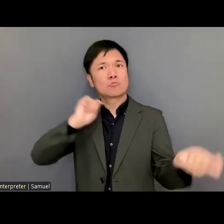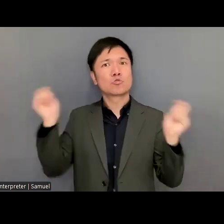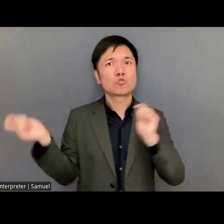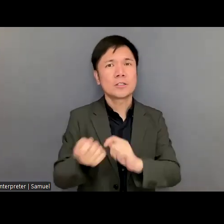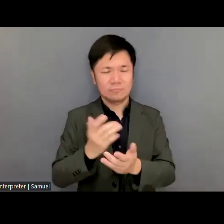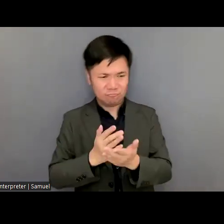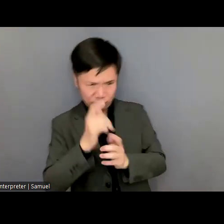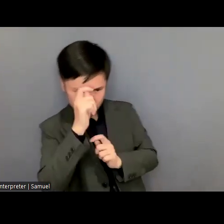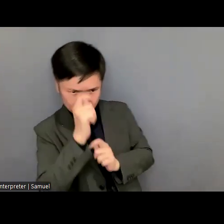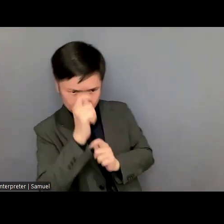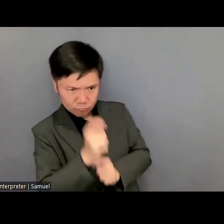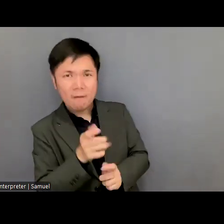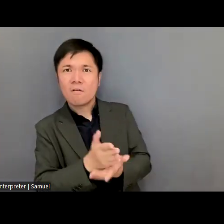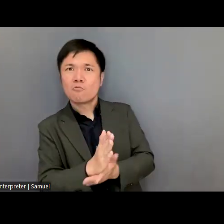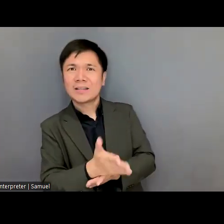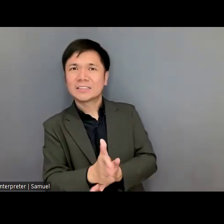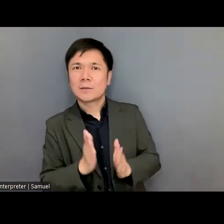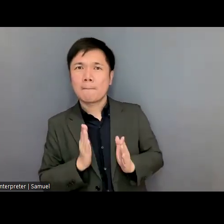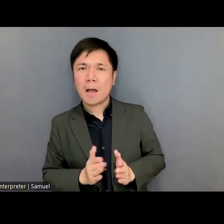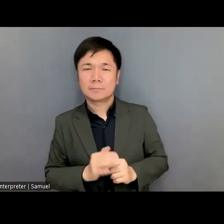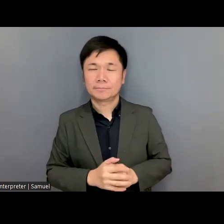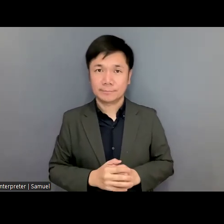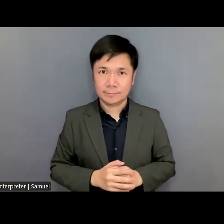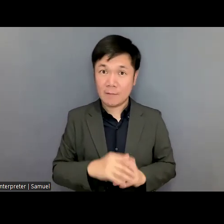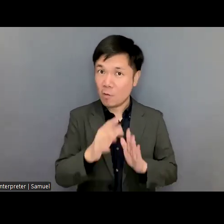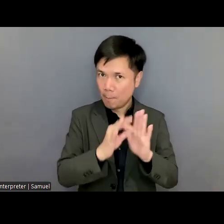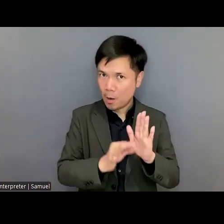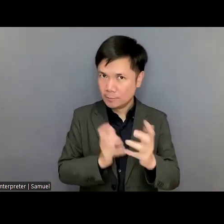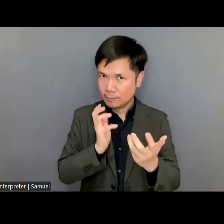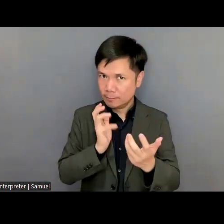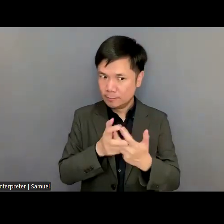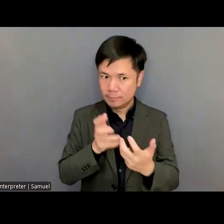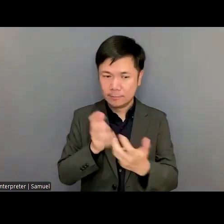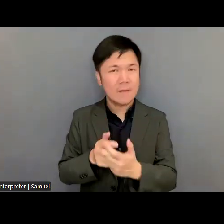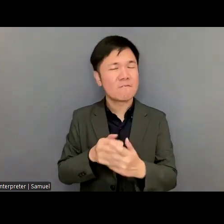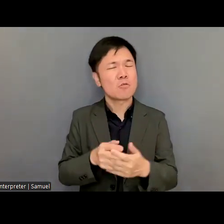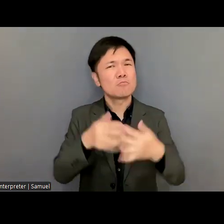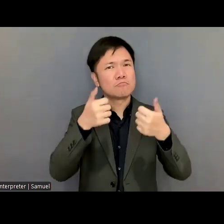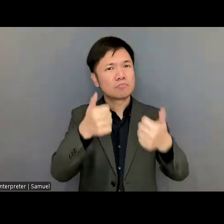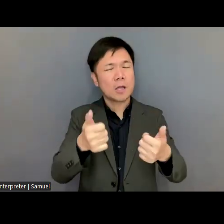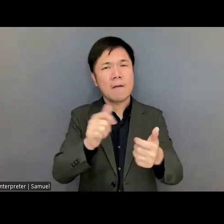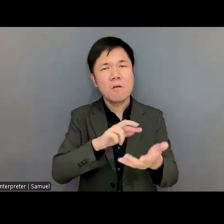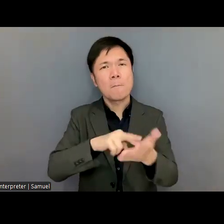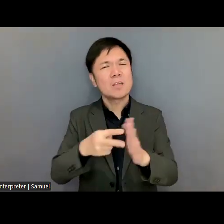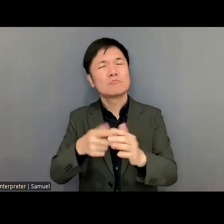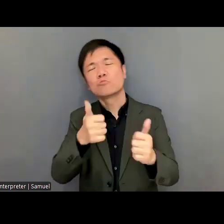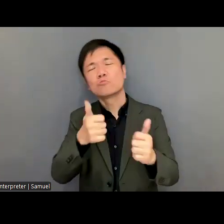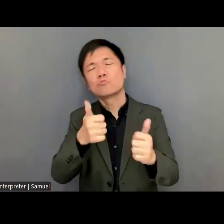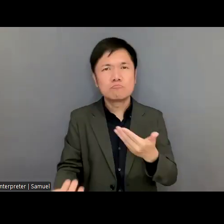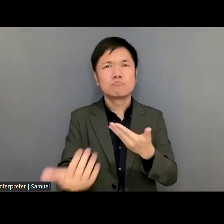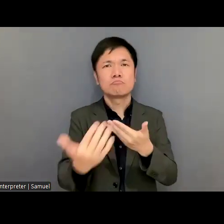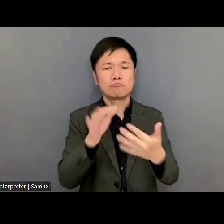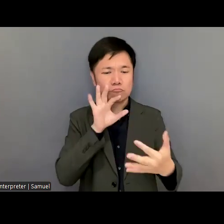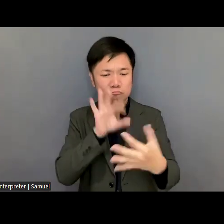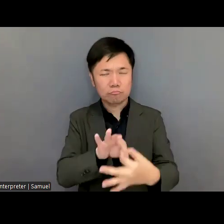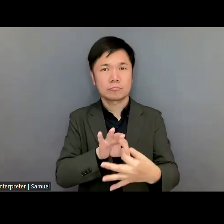to also create more spaces or to enhance meaningful participation. Thank you so